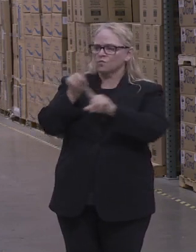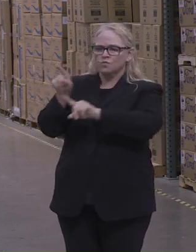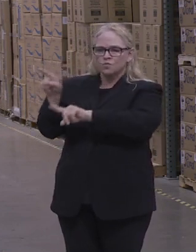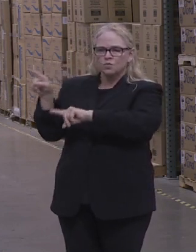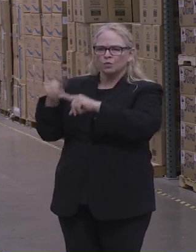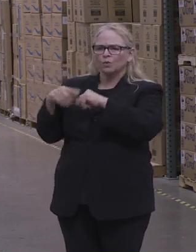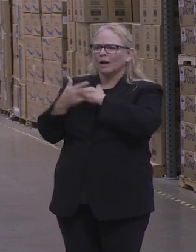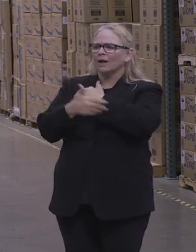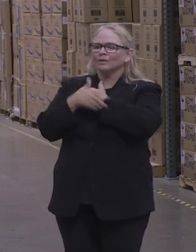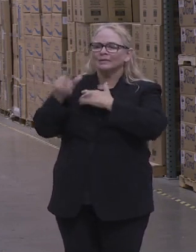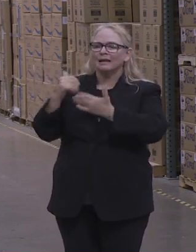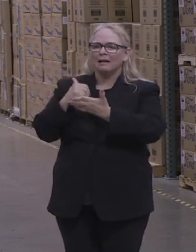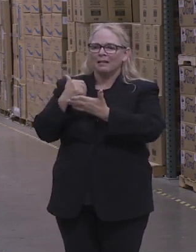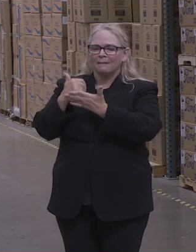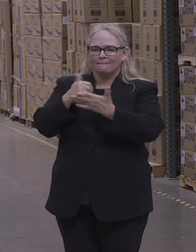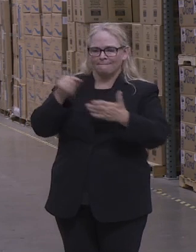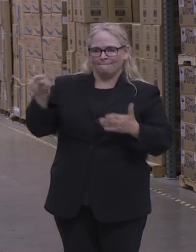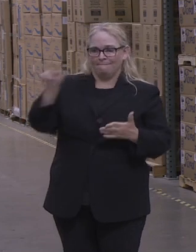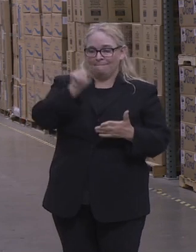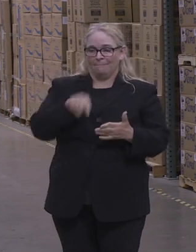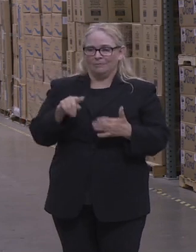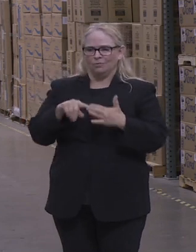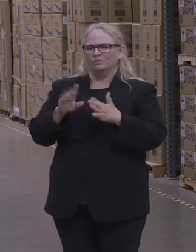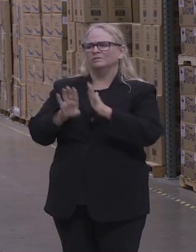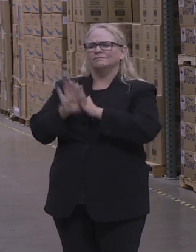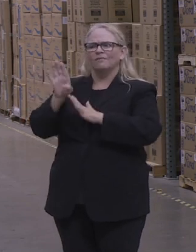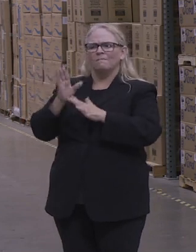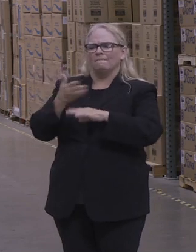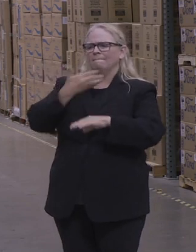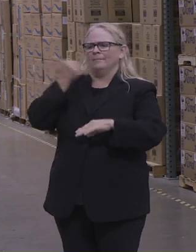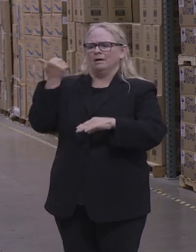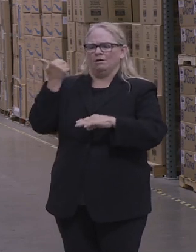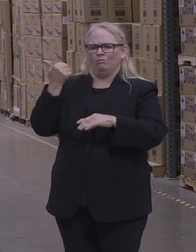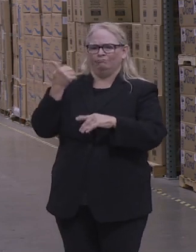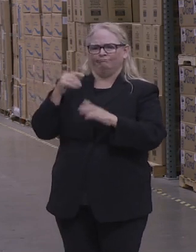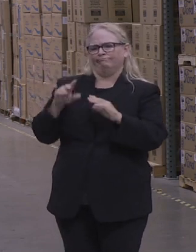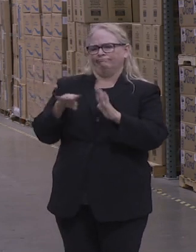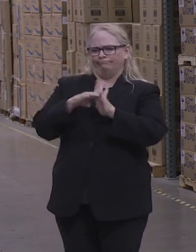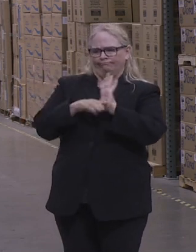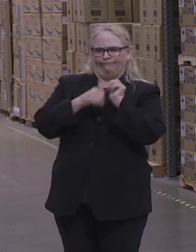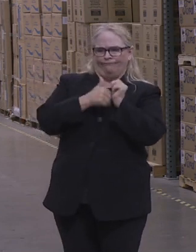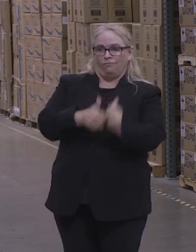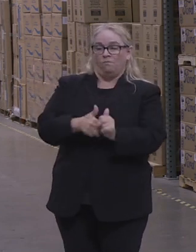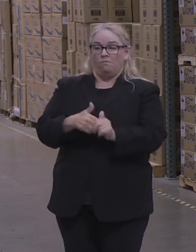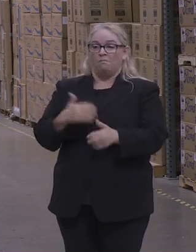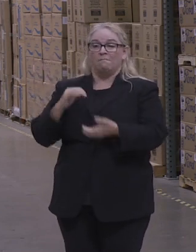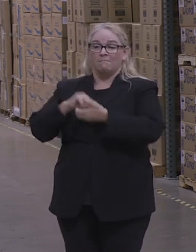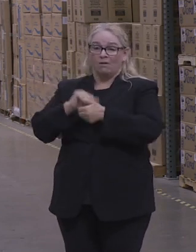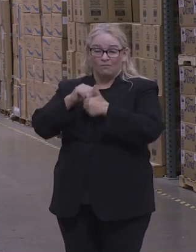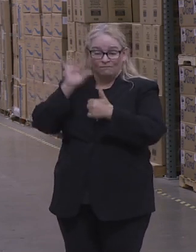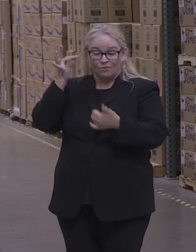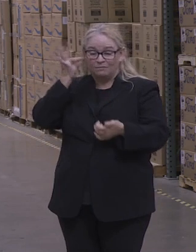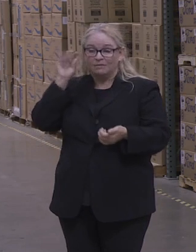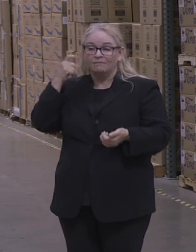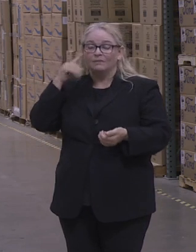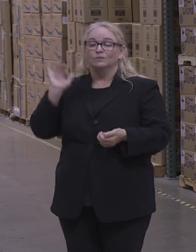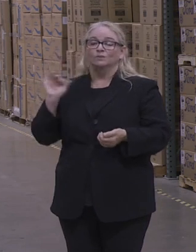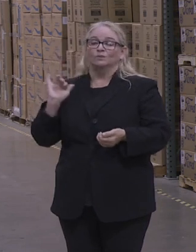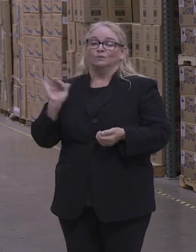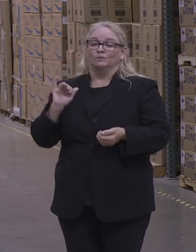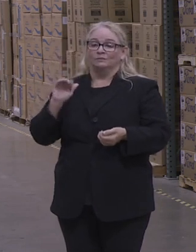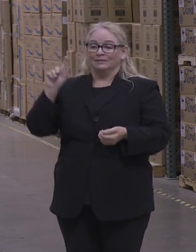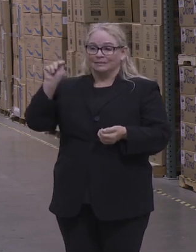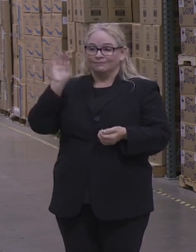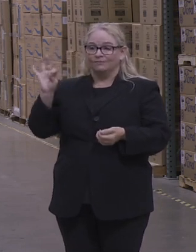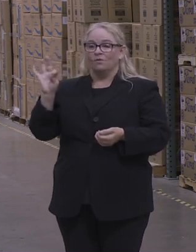County, our efforts to partner with the federal government and the work that we've done with the task force, the federal task force, and the vice